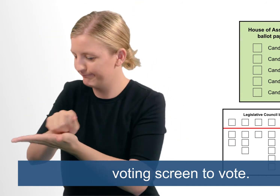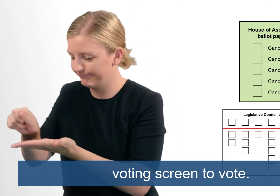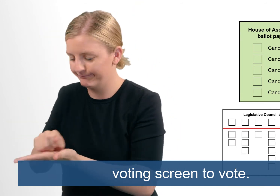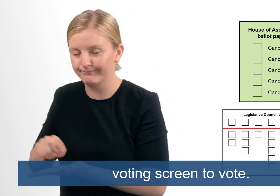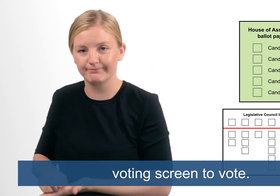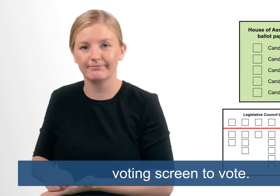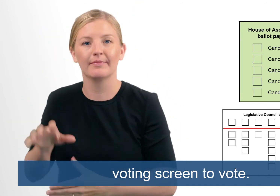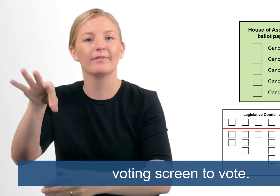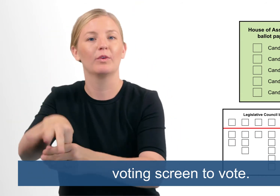vote.